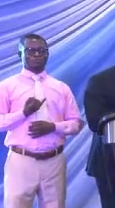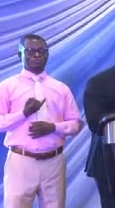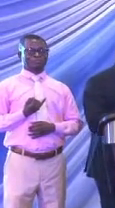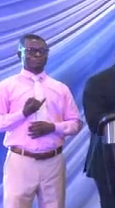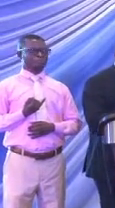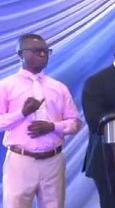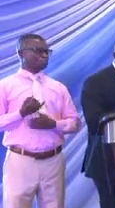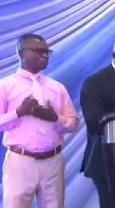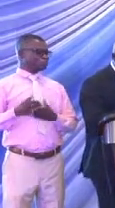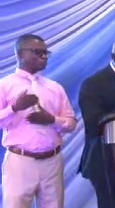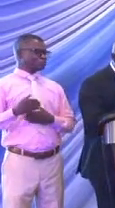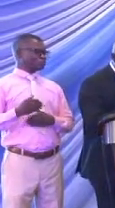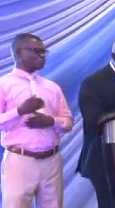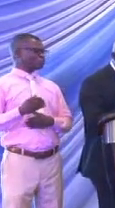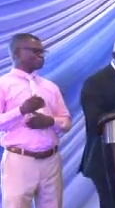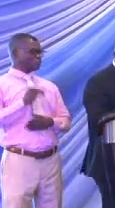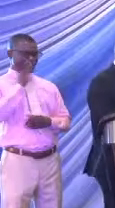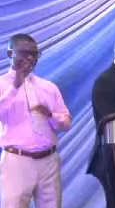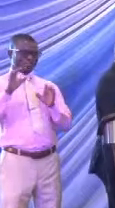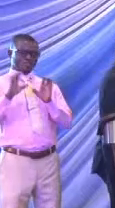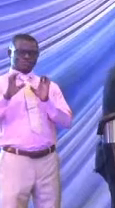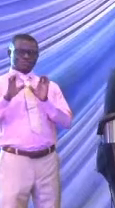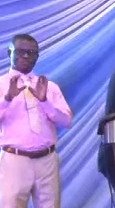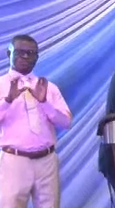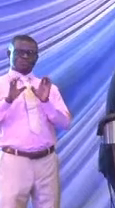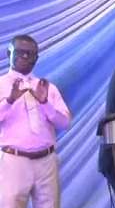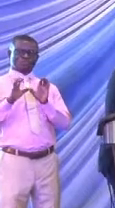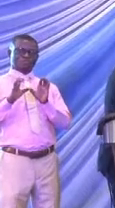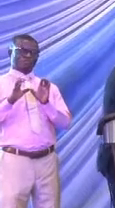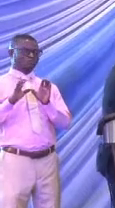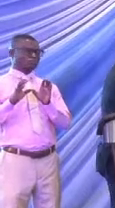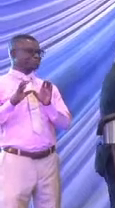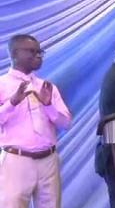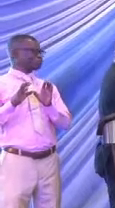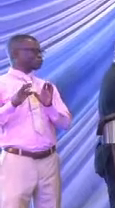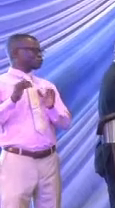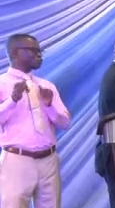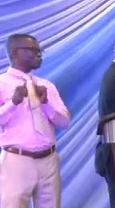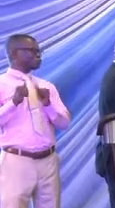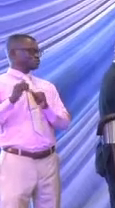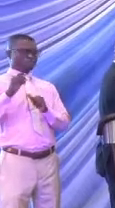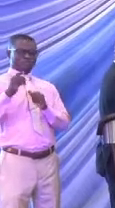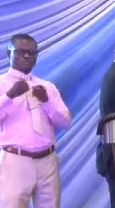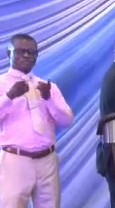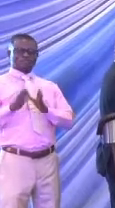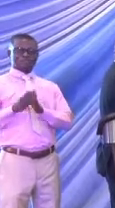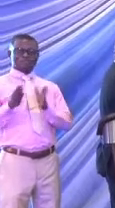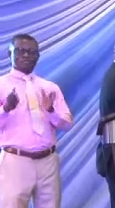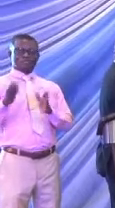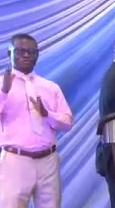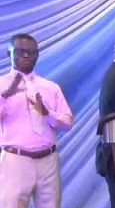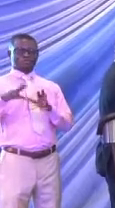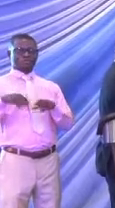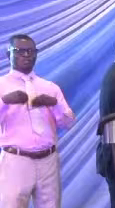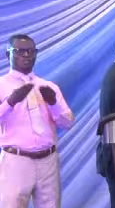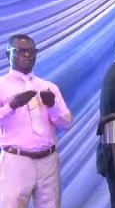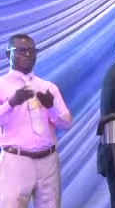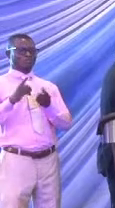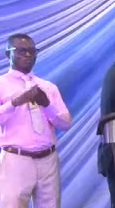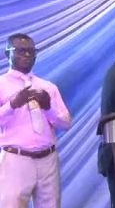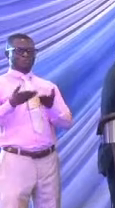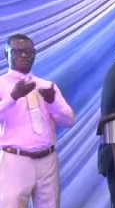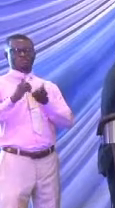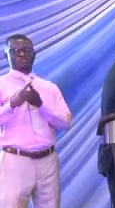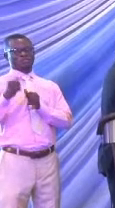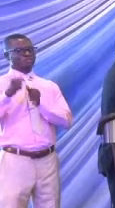okay, the next one is the certificates which the DG will handle to present the certificate to